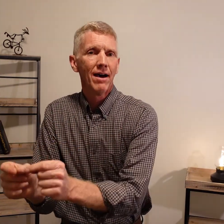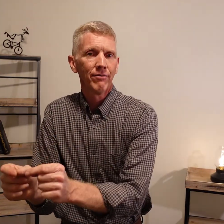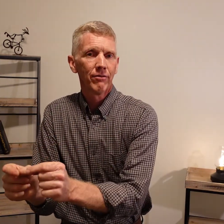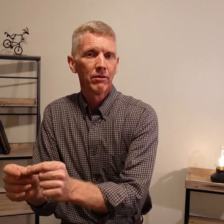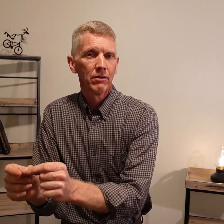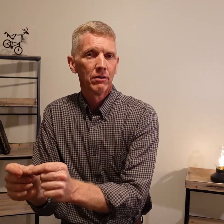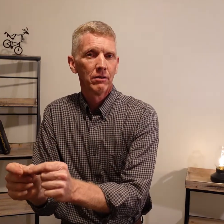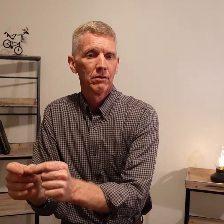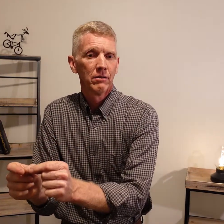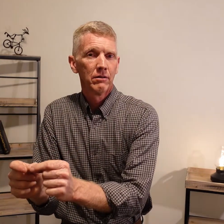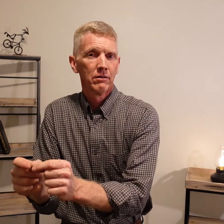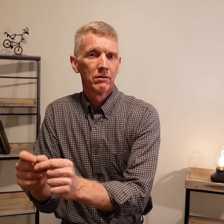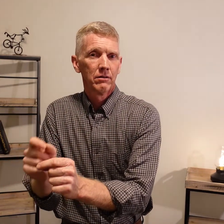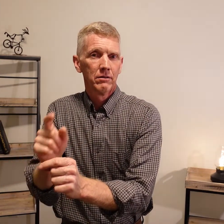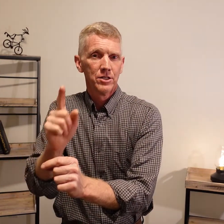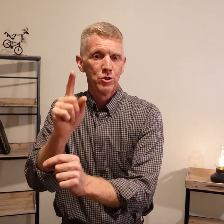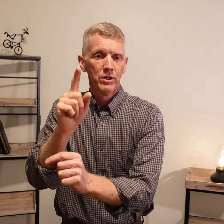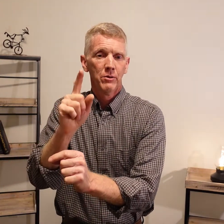deaf? Let's do it. Here we go.